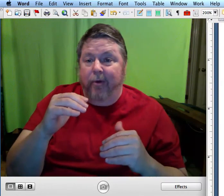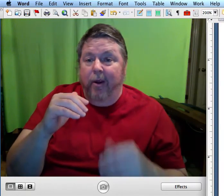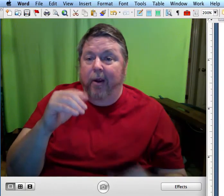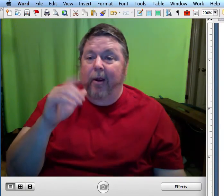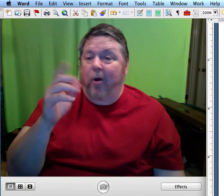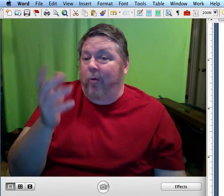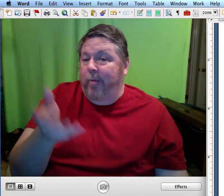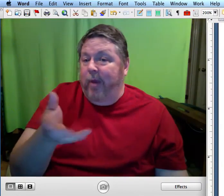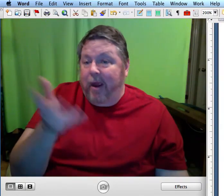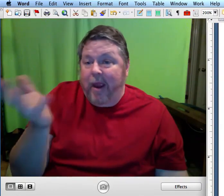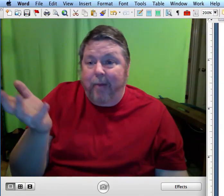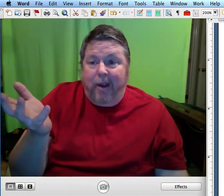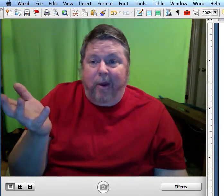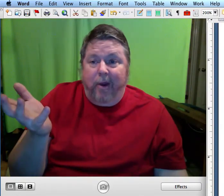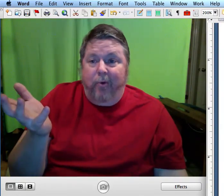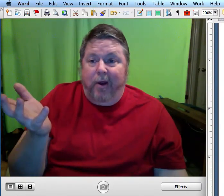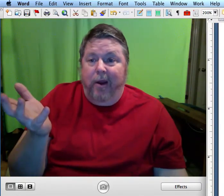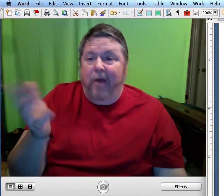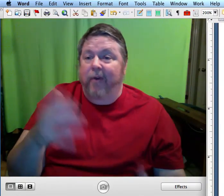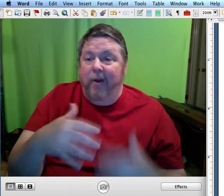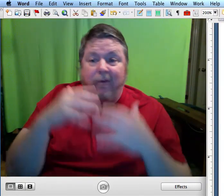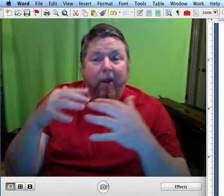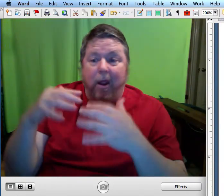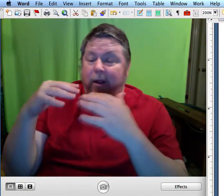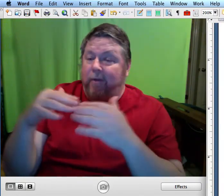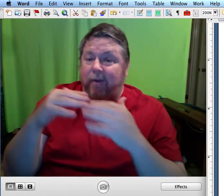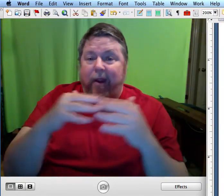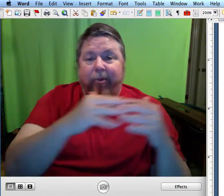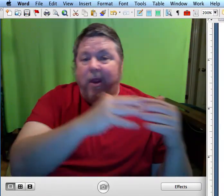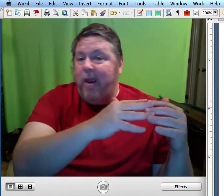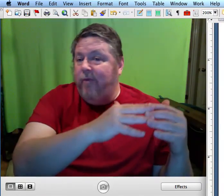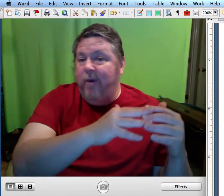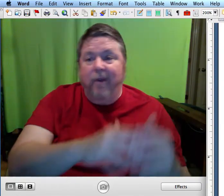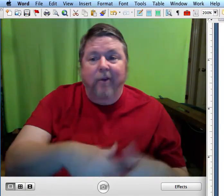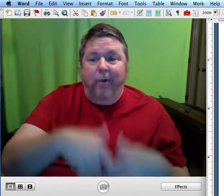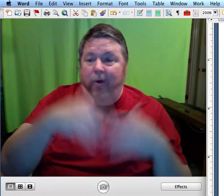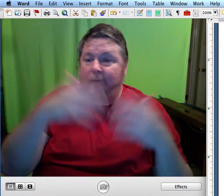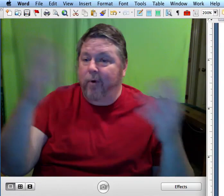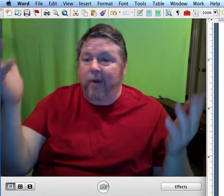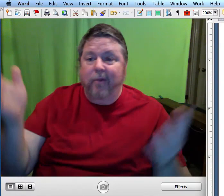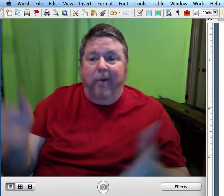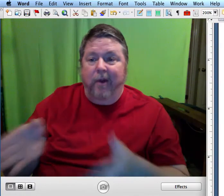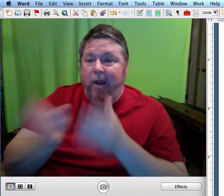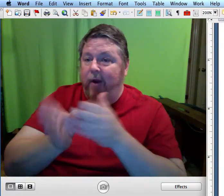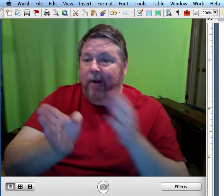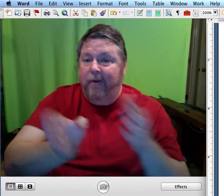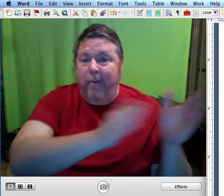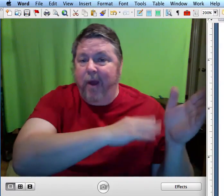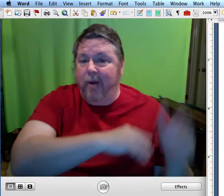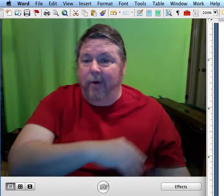around. Or maybe I can't make it better quickly enough, and it's the same thing every assessment. All 4 assessments